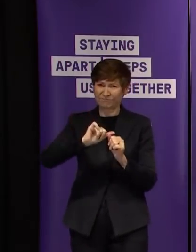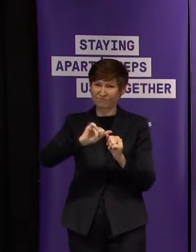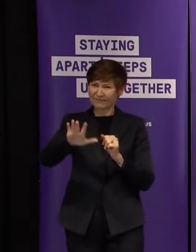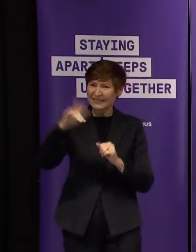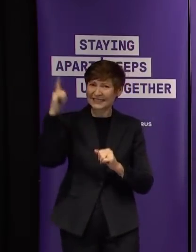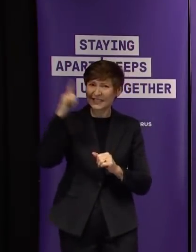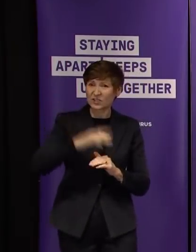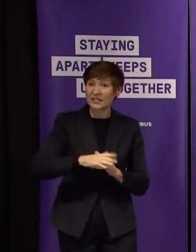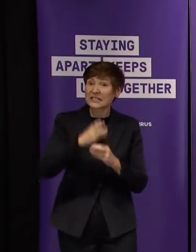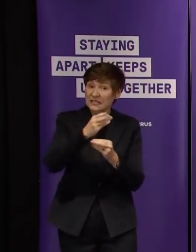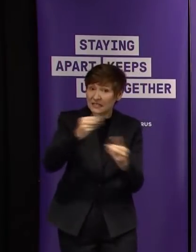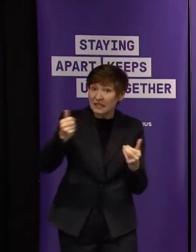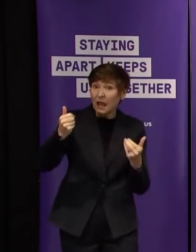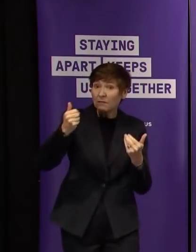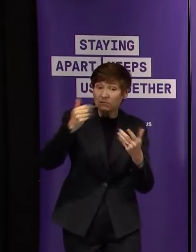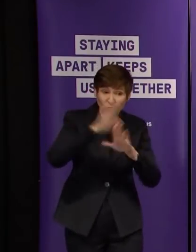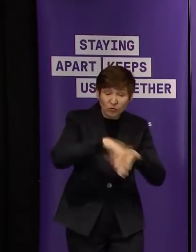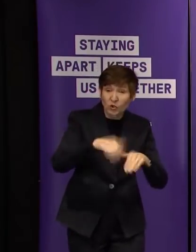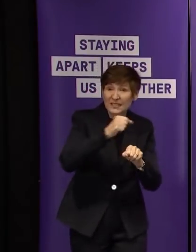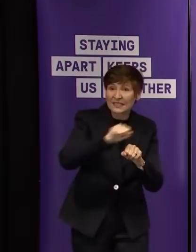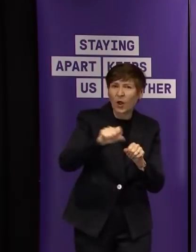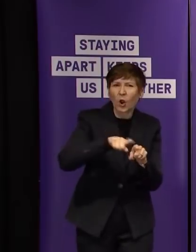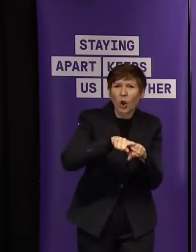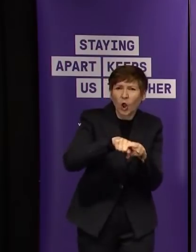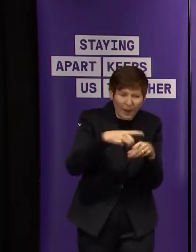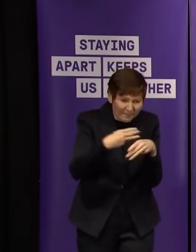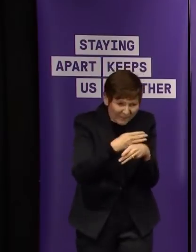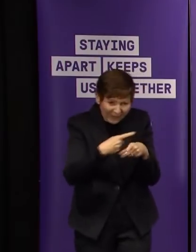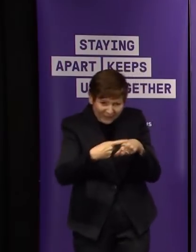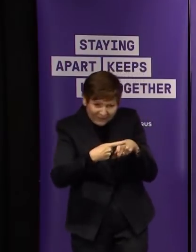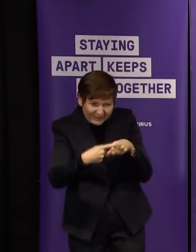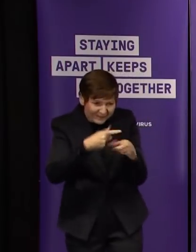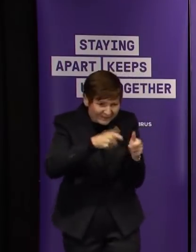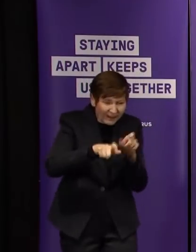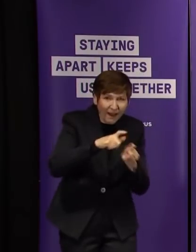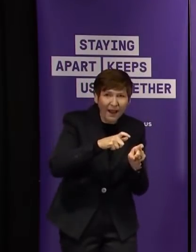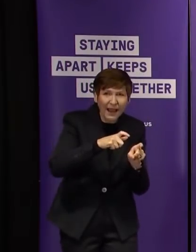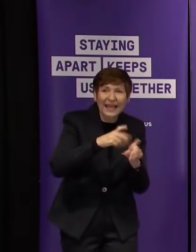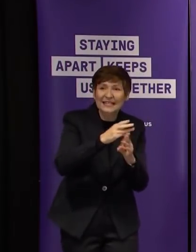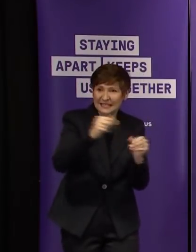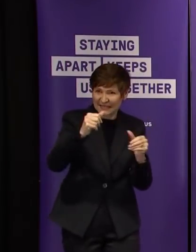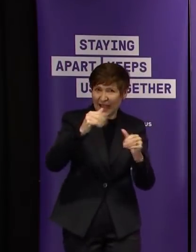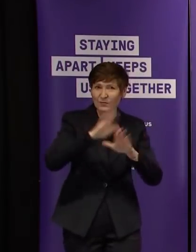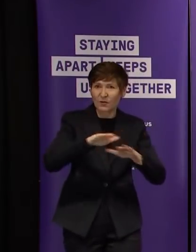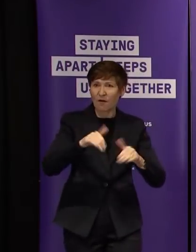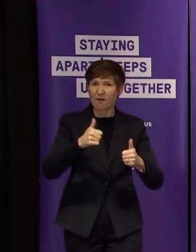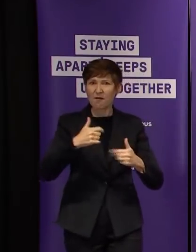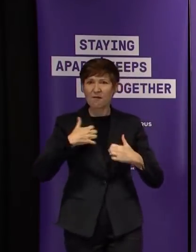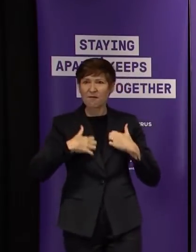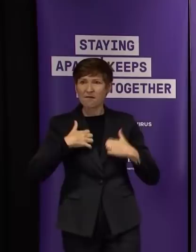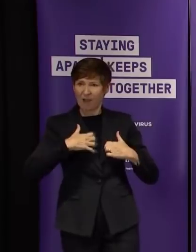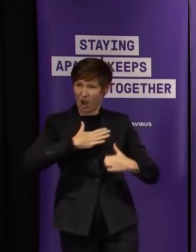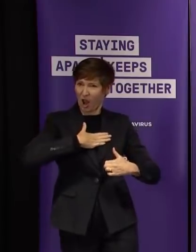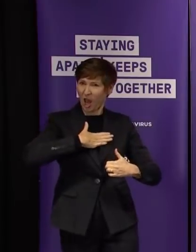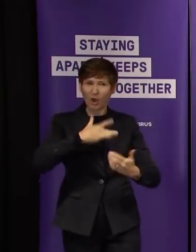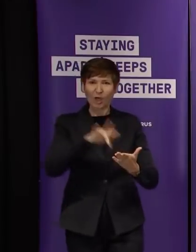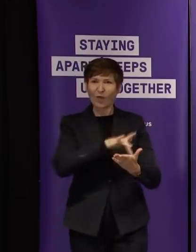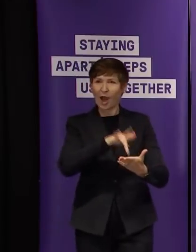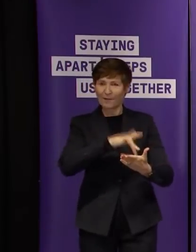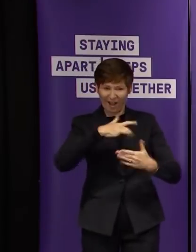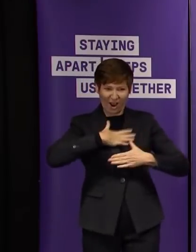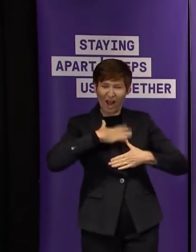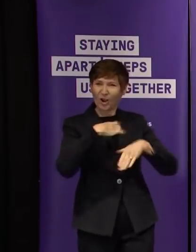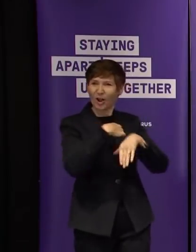Now, some students have thrived and some students have struggled, and we know that. And that's why we made significant investment